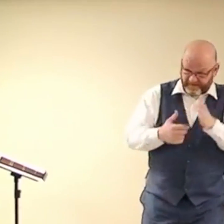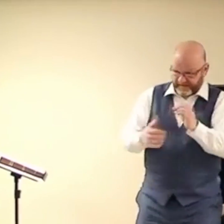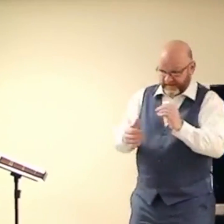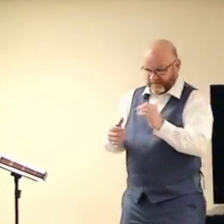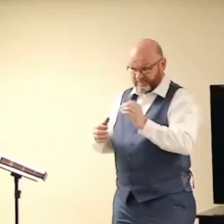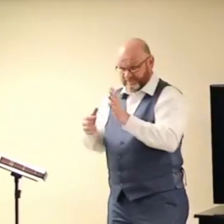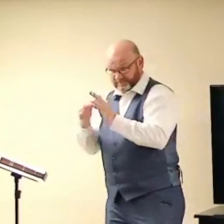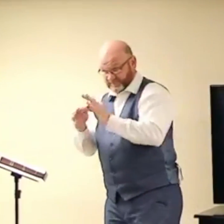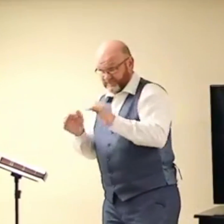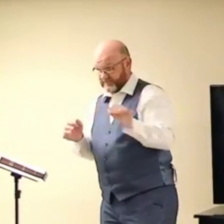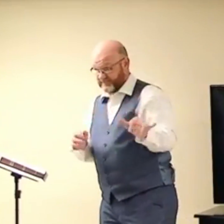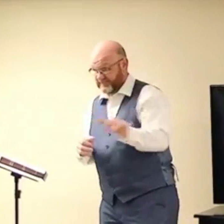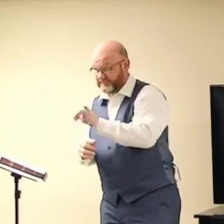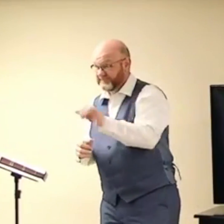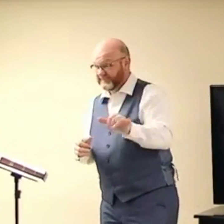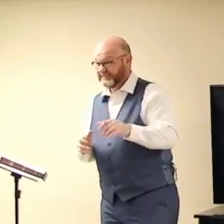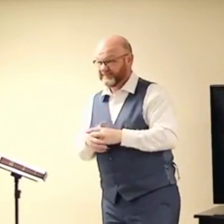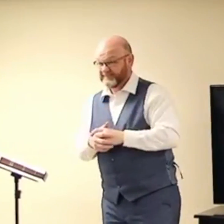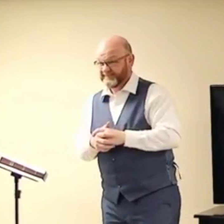that our life and our speech